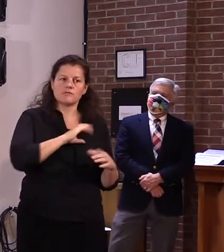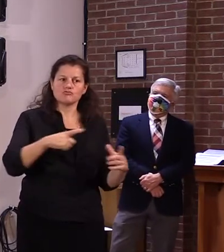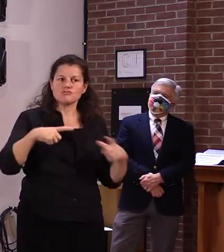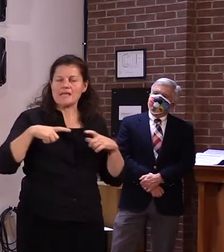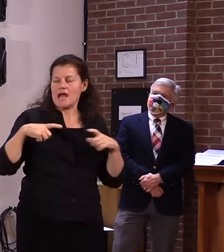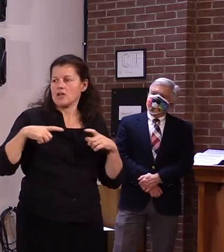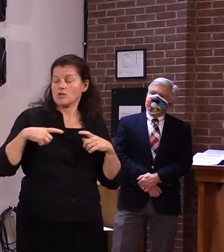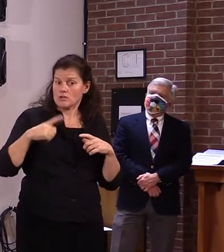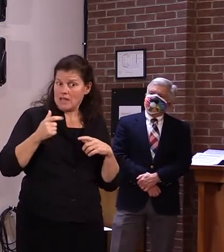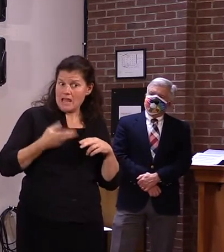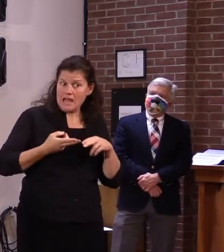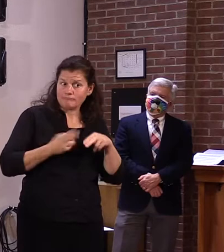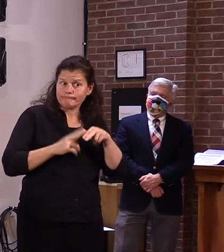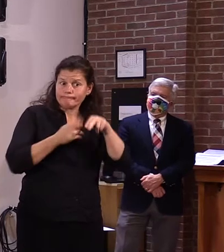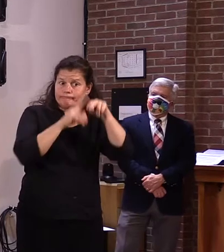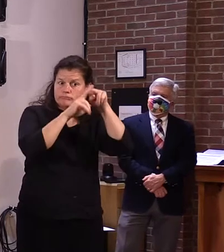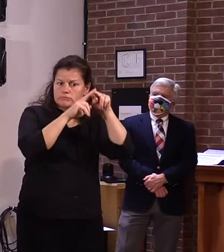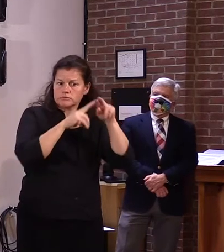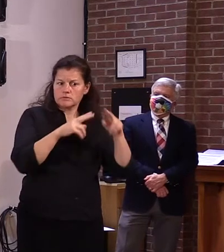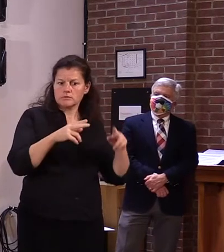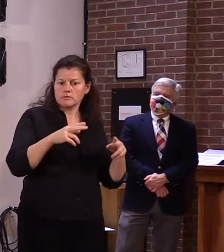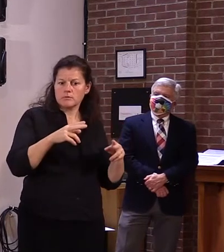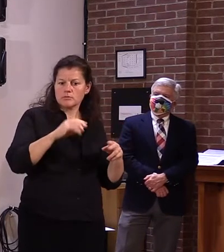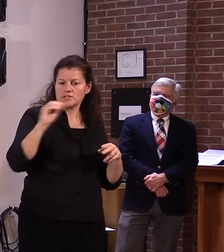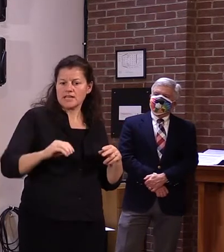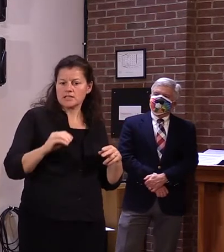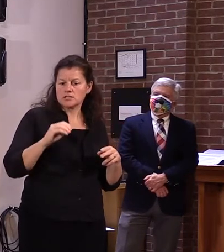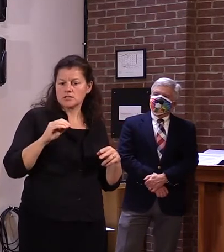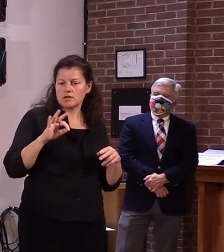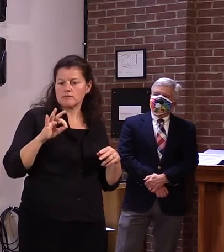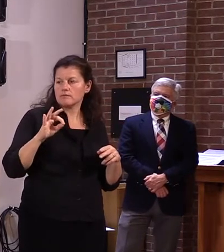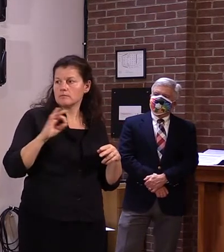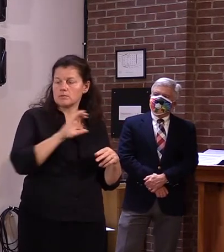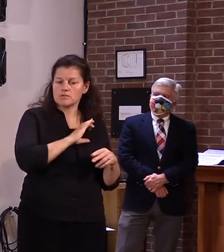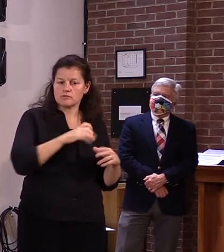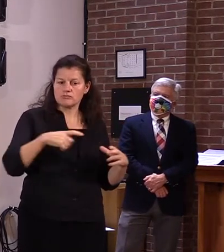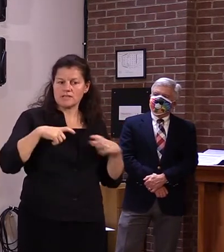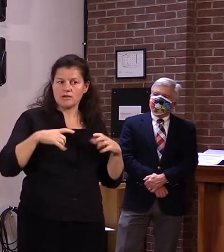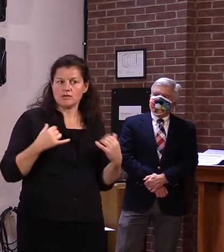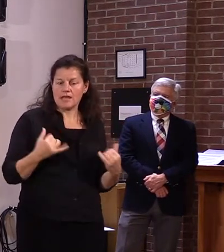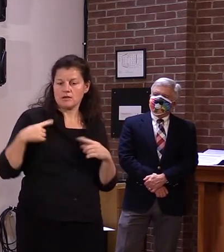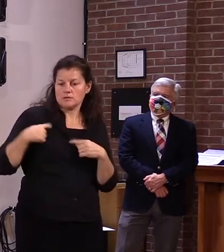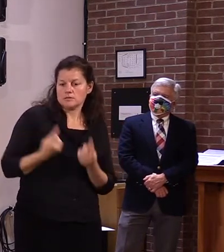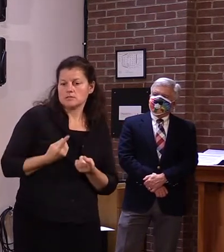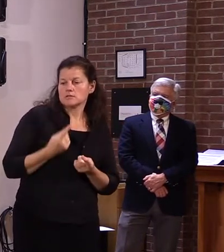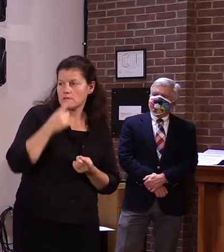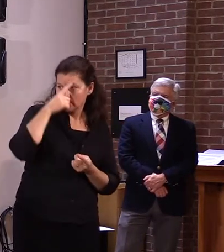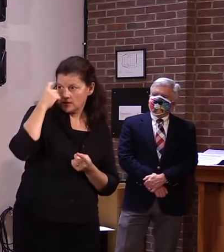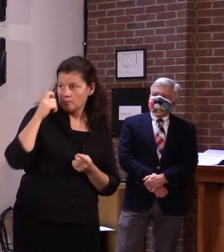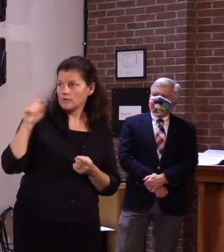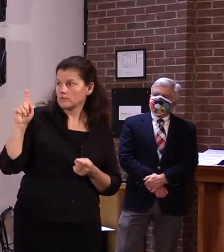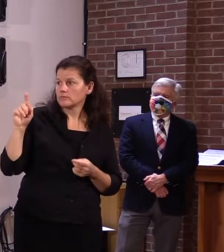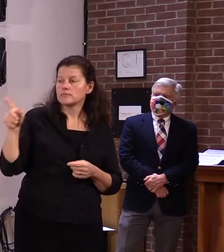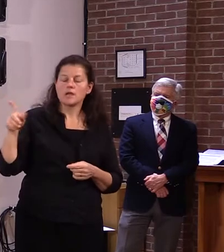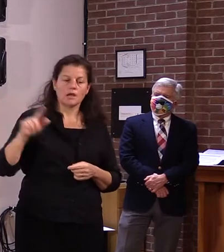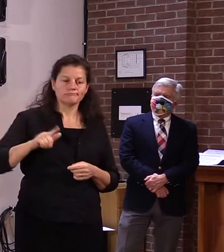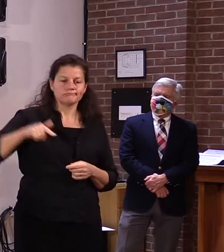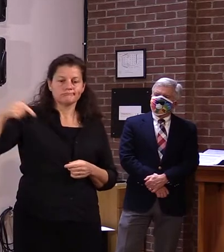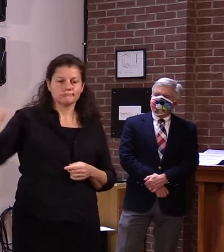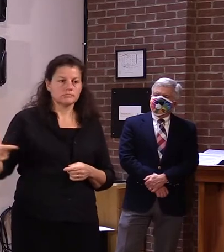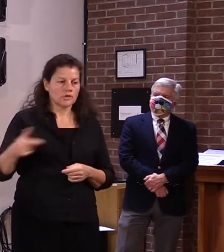is there a greater rate than usual? I'm going to refer that question to Commissioner Shirley.